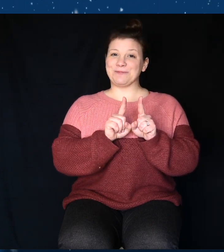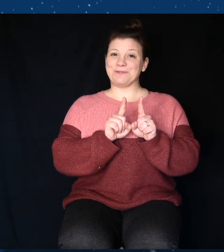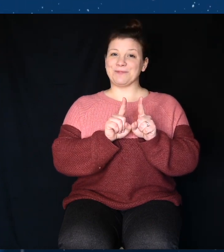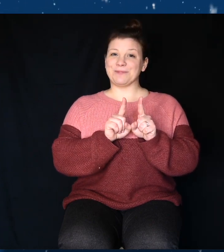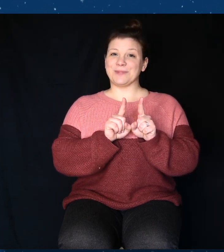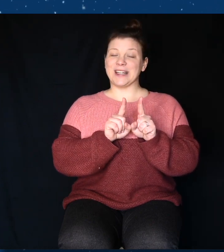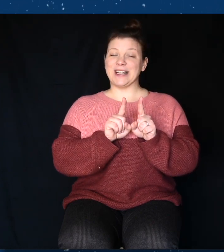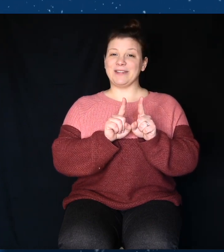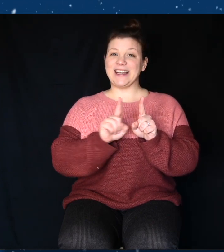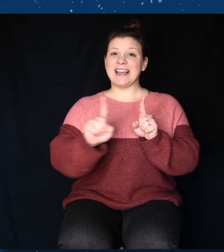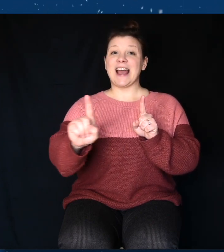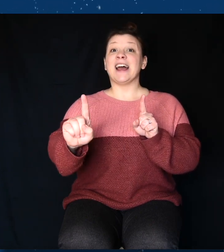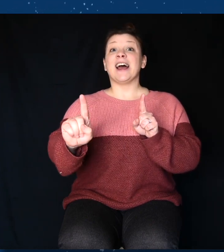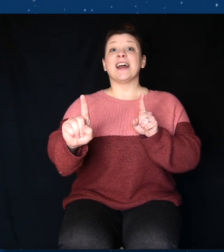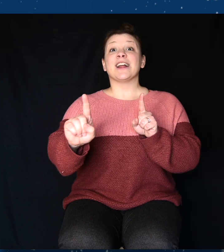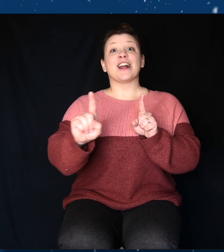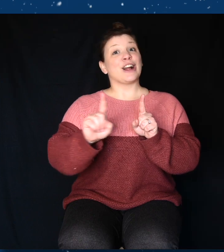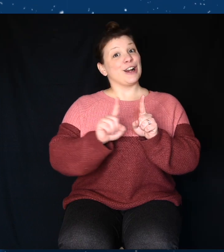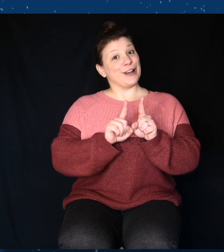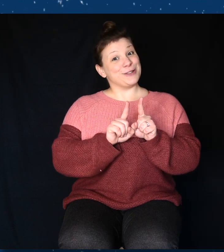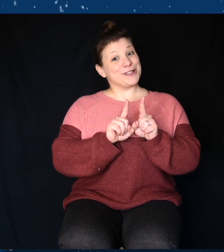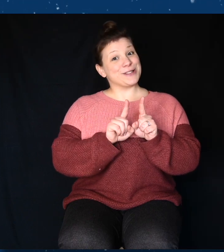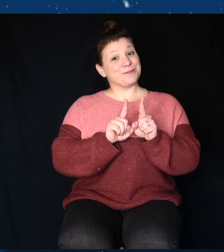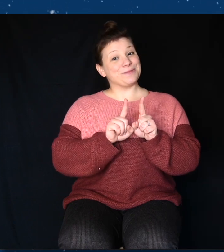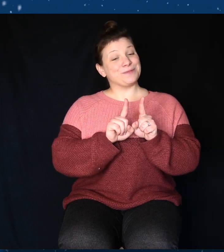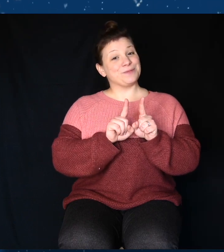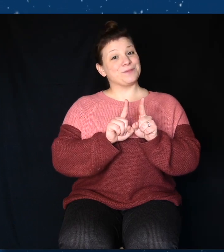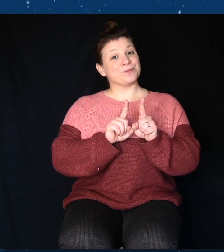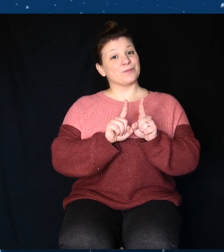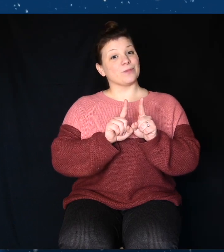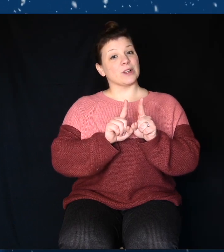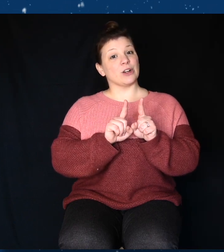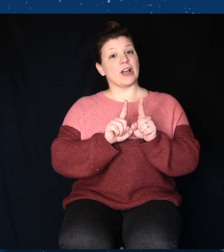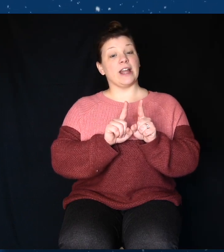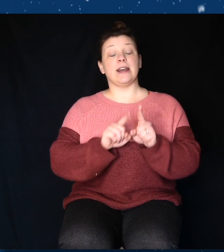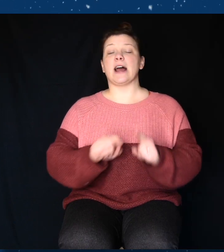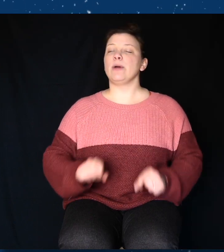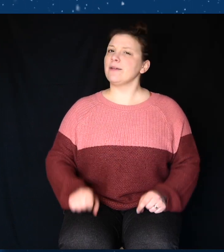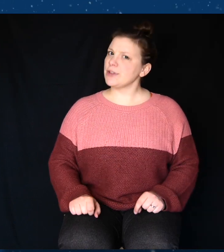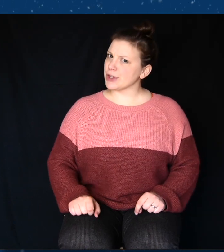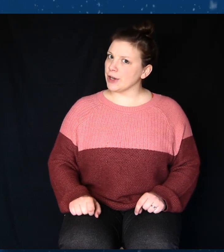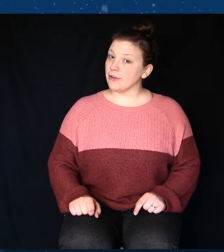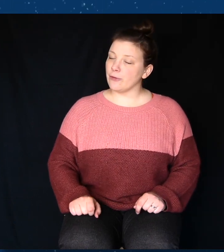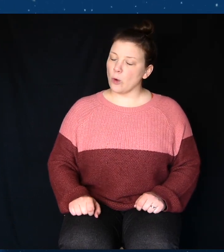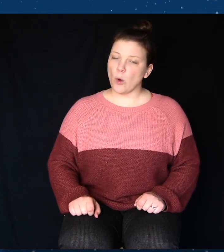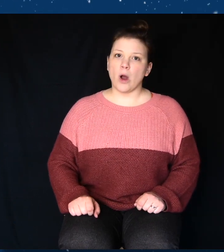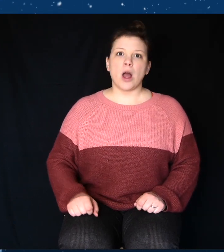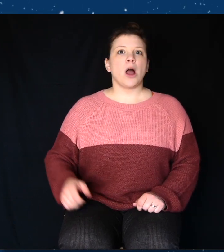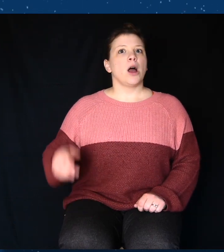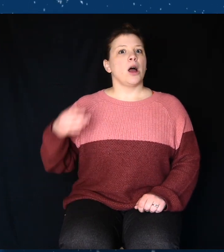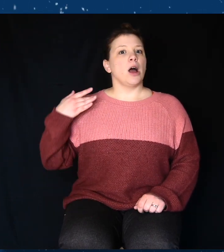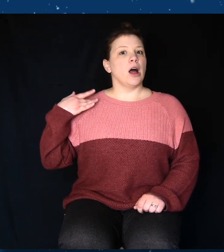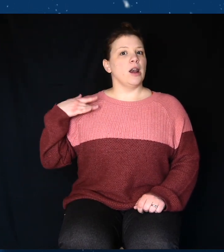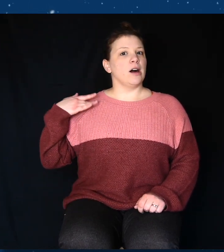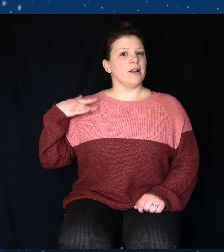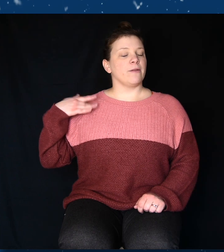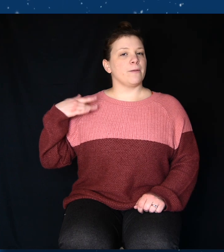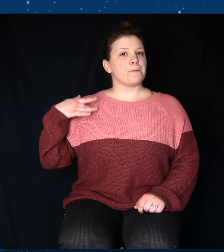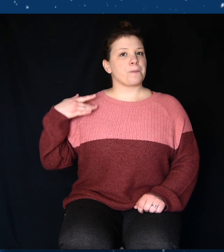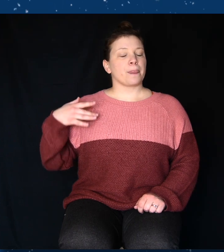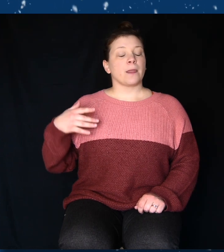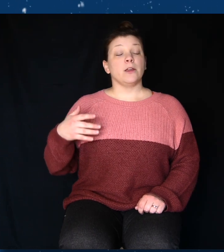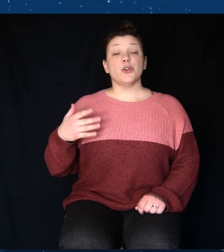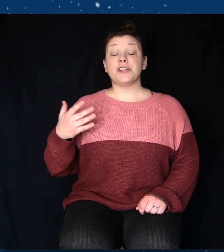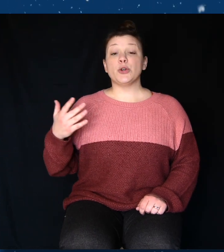Close. Lovely. Close. Okay, now we have the sign for